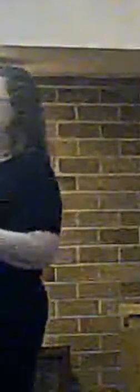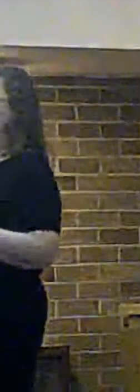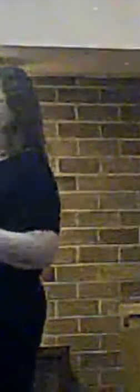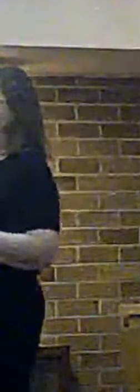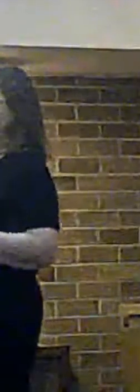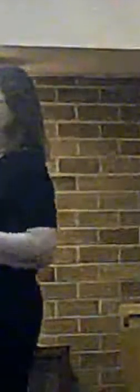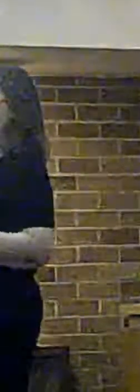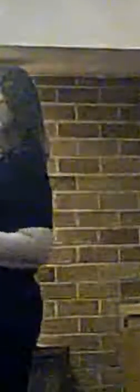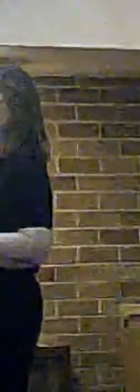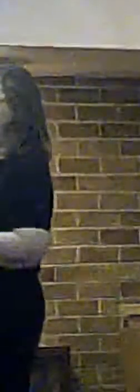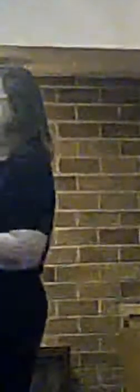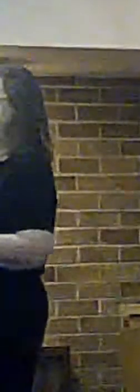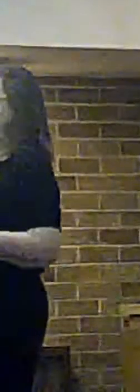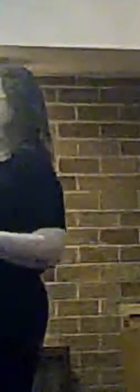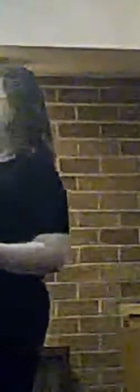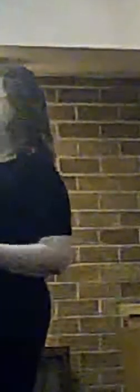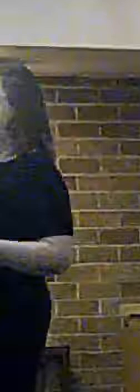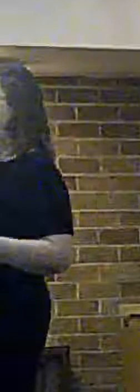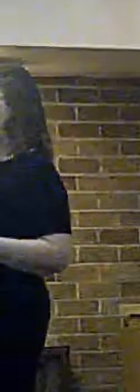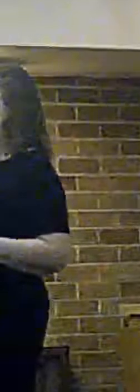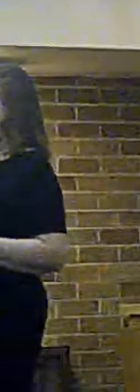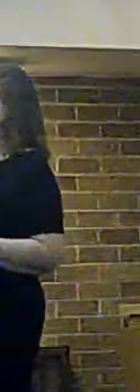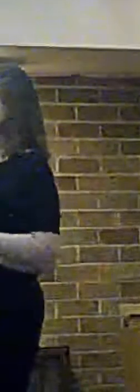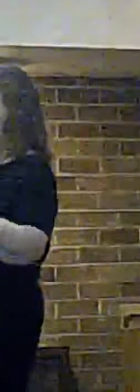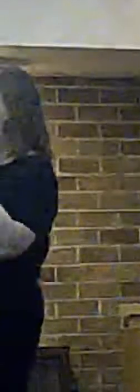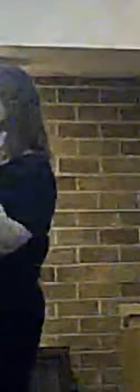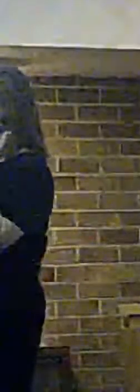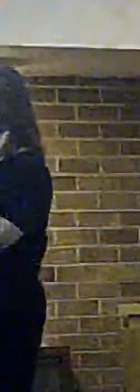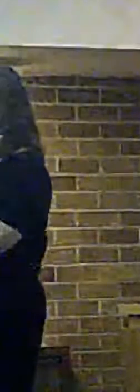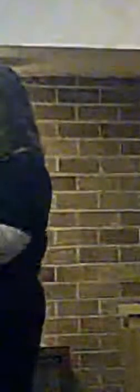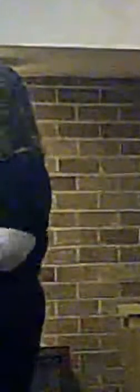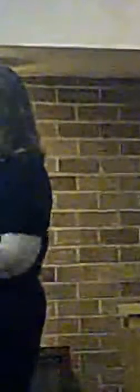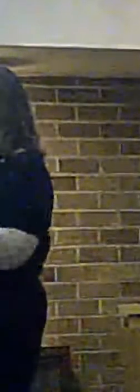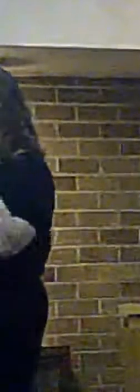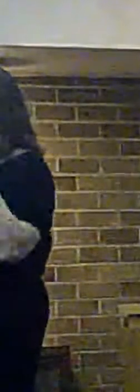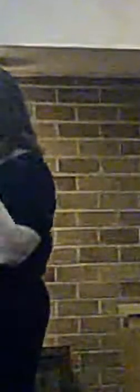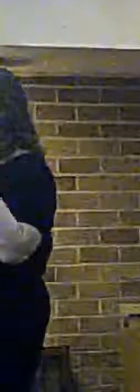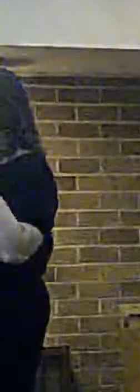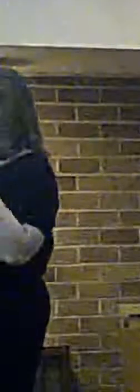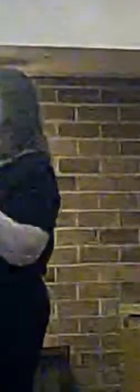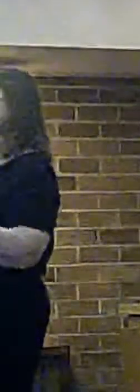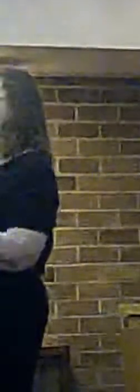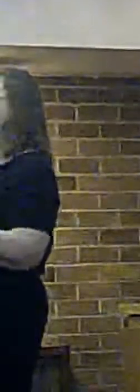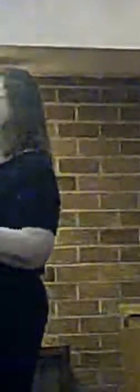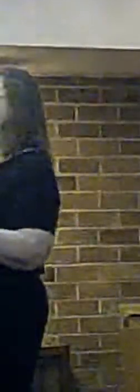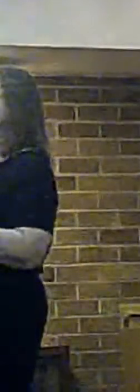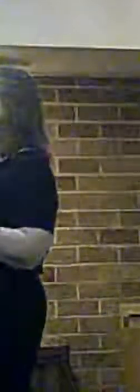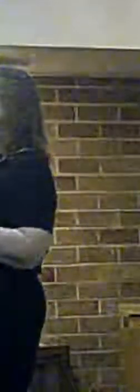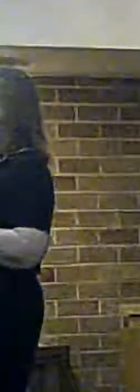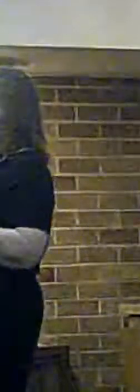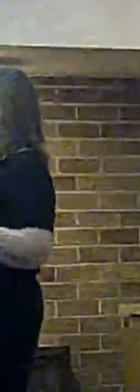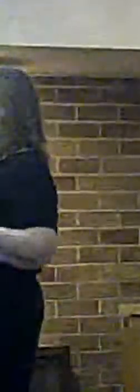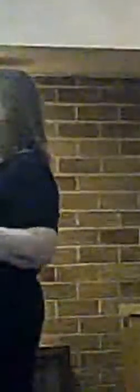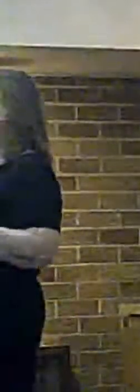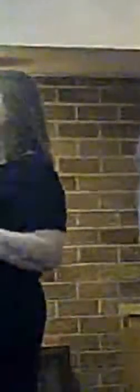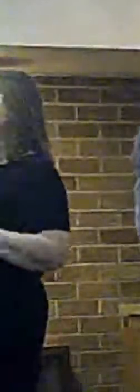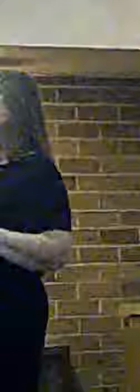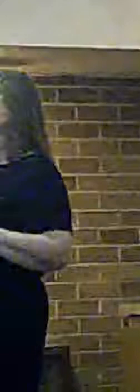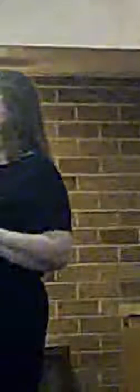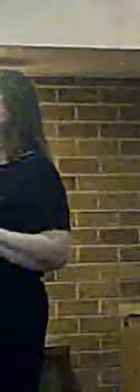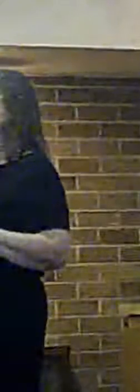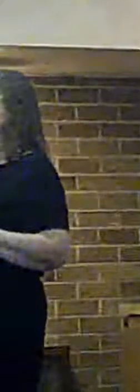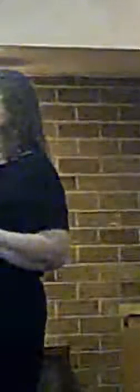to deliver the least worst outcome. That is what I am trying to do in the